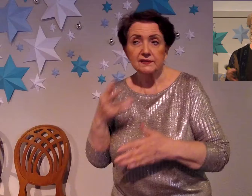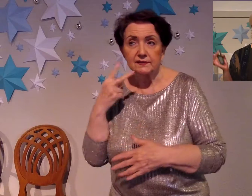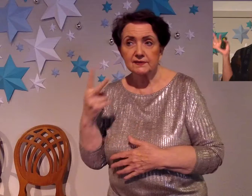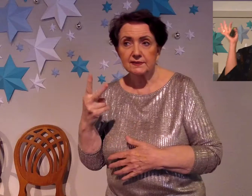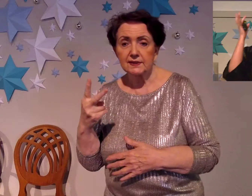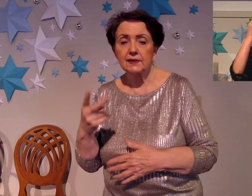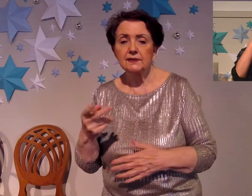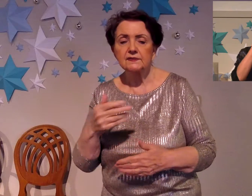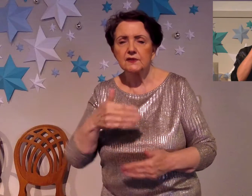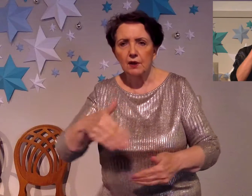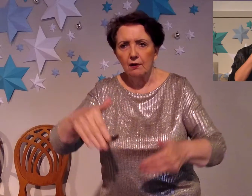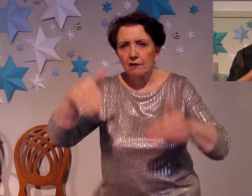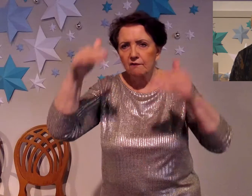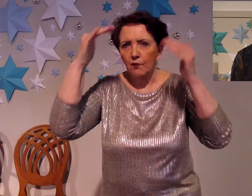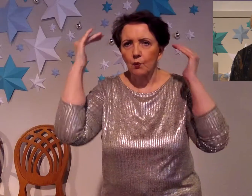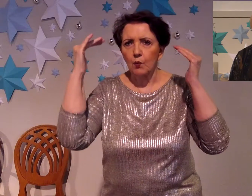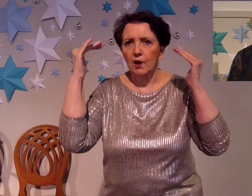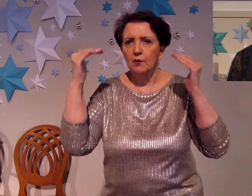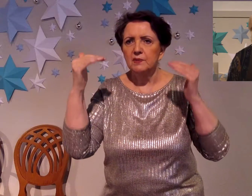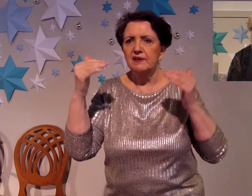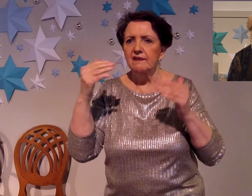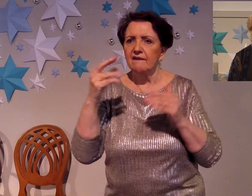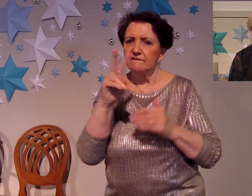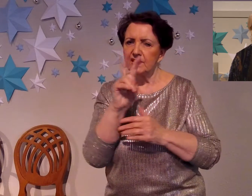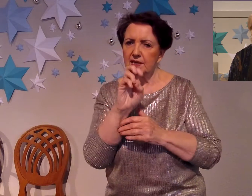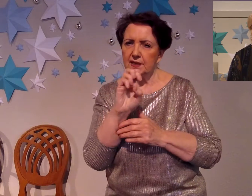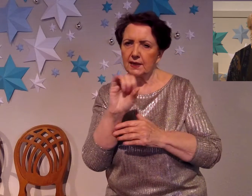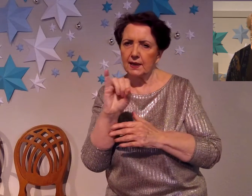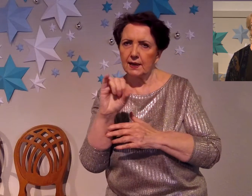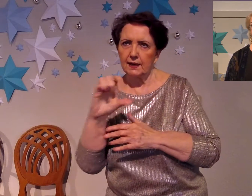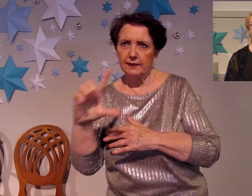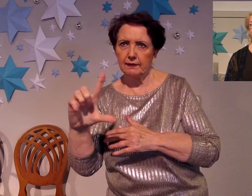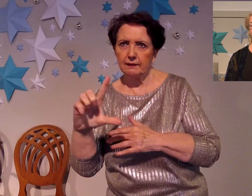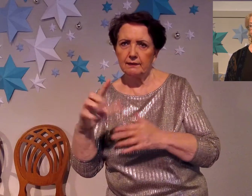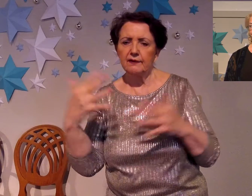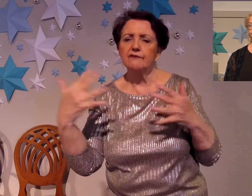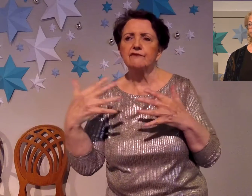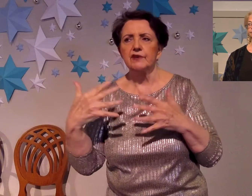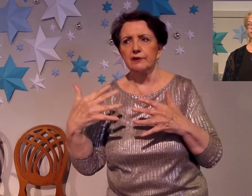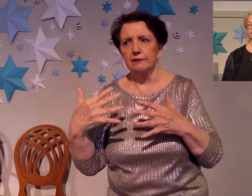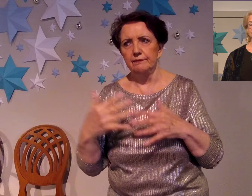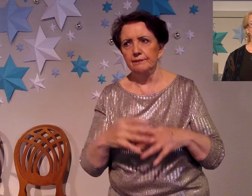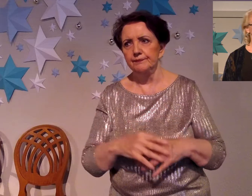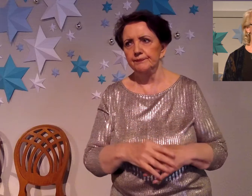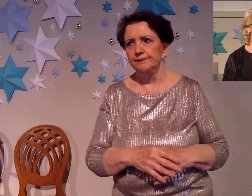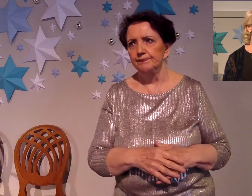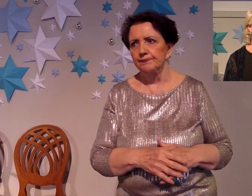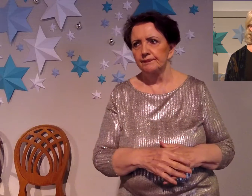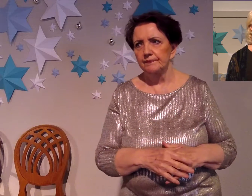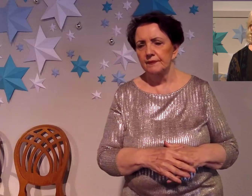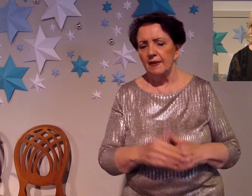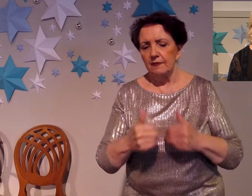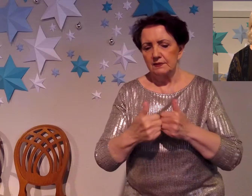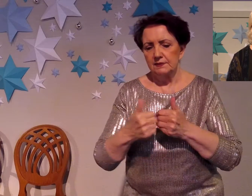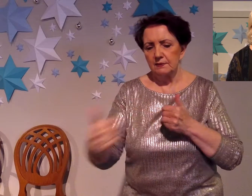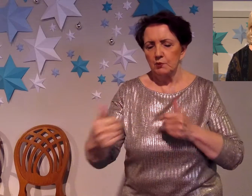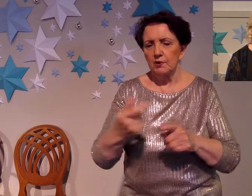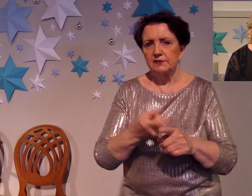the overwhelming veil of fear that separates us from the